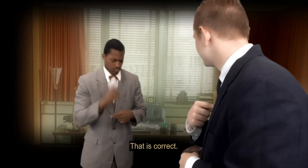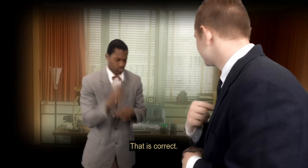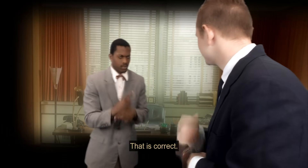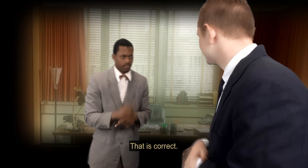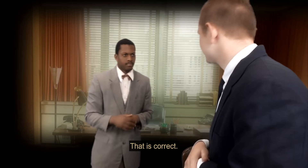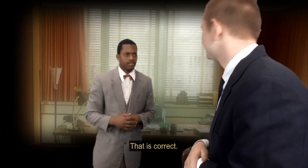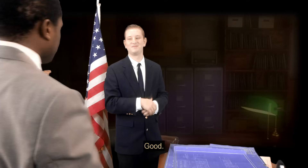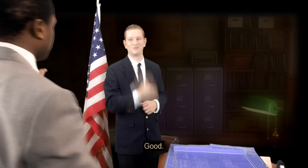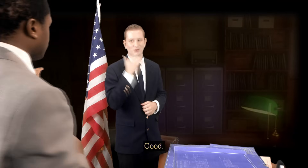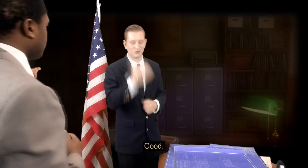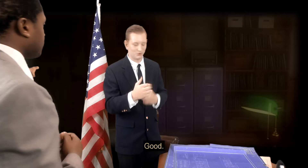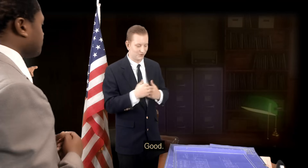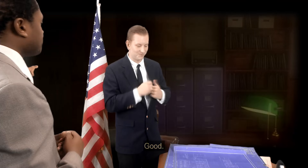That's correct. Good.